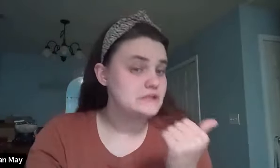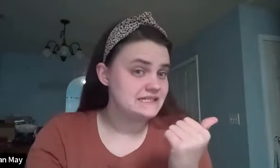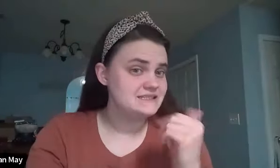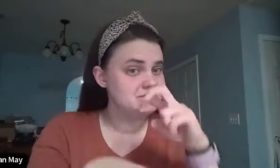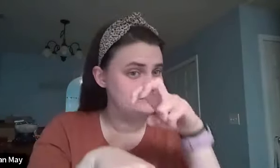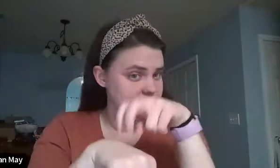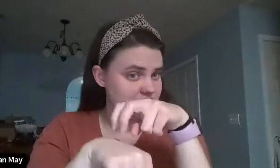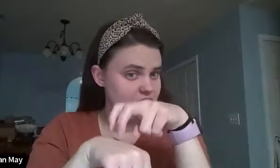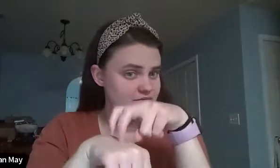sweet potato.